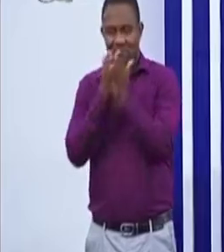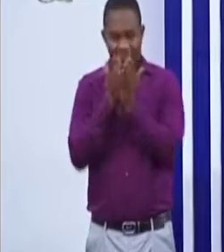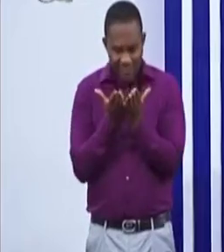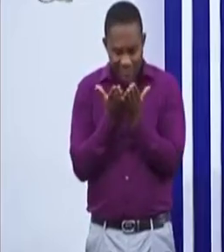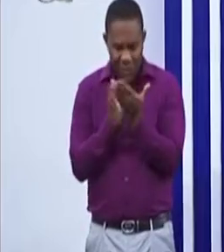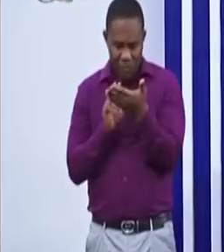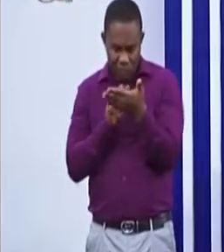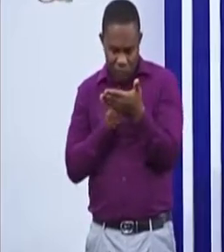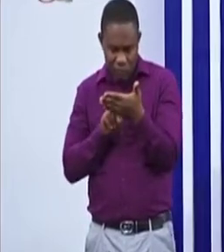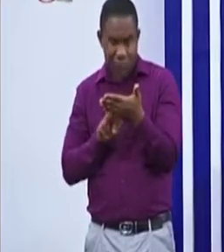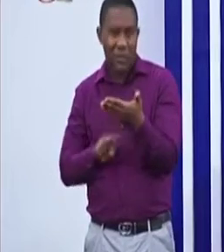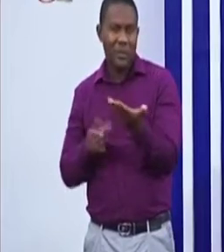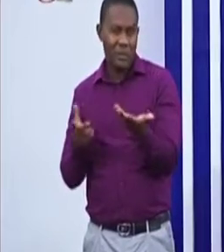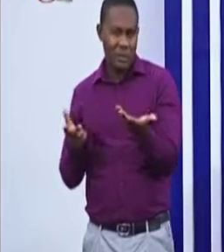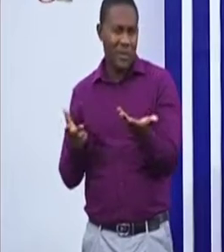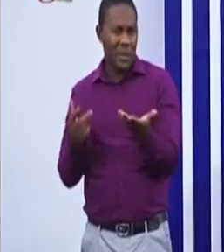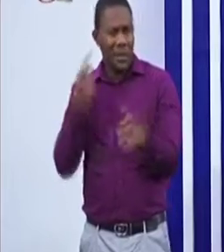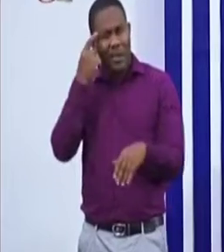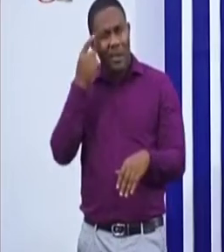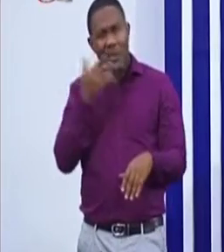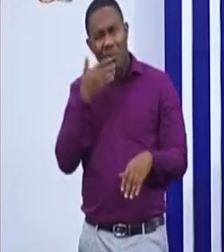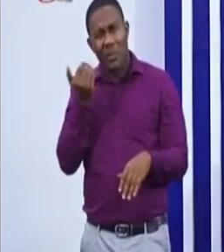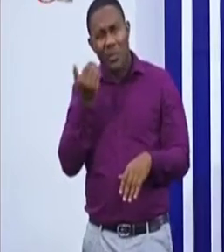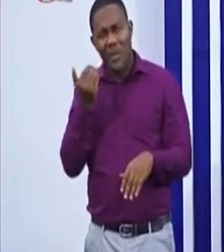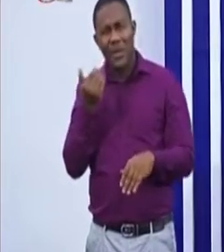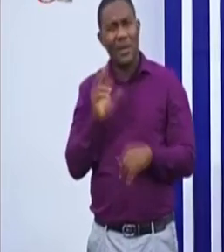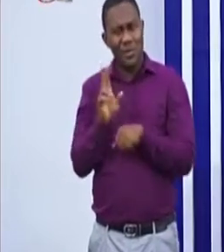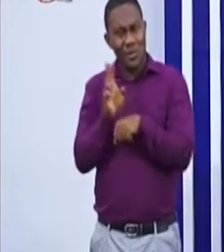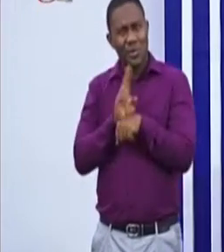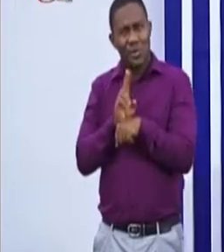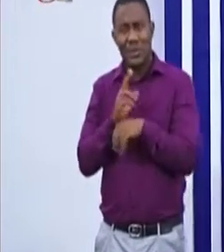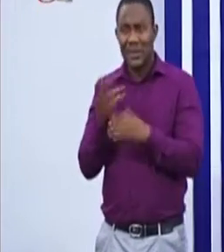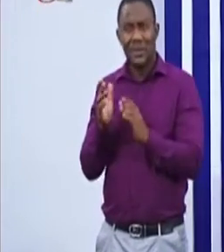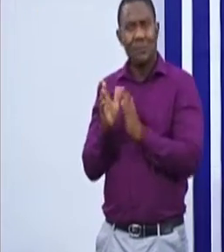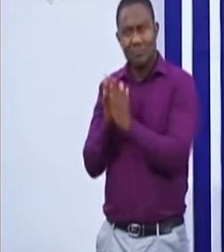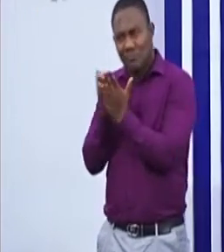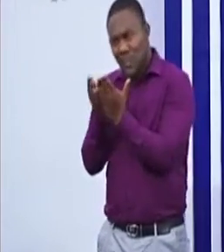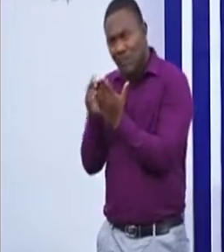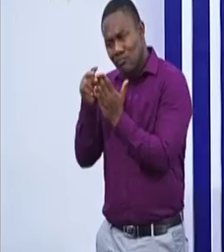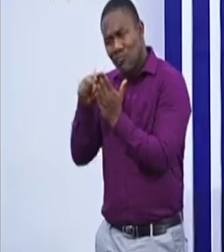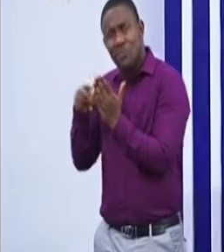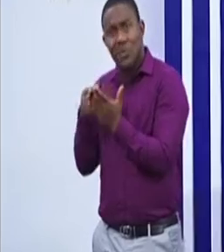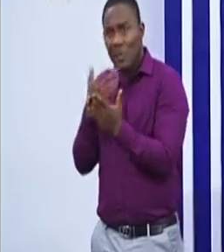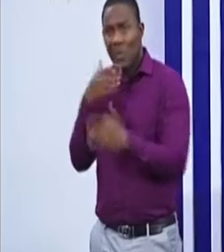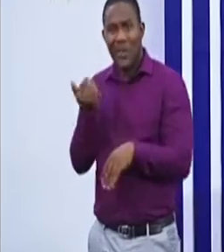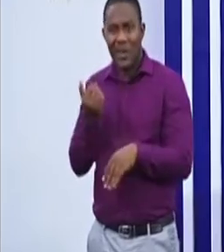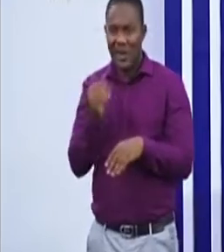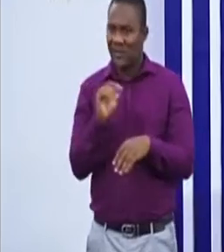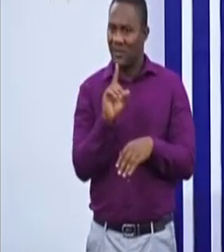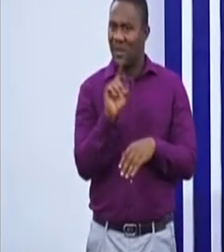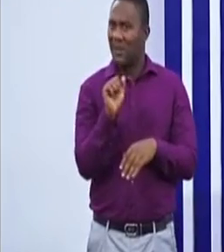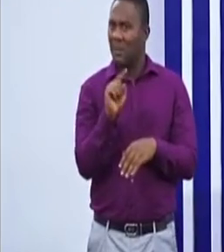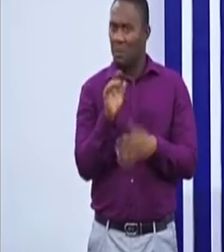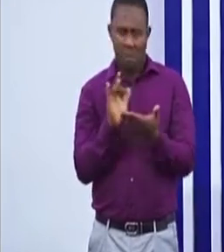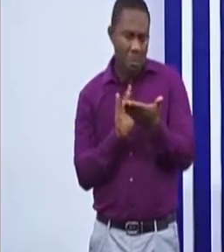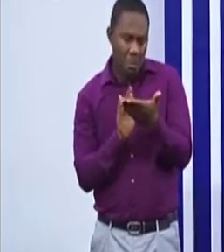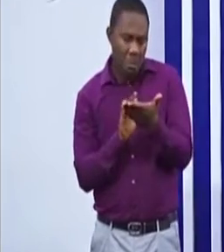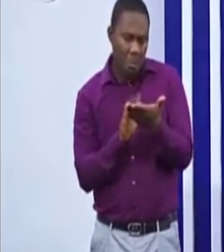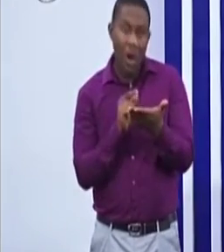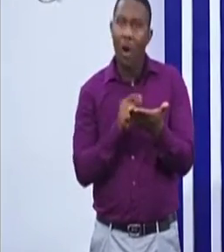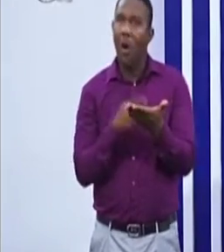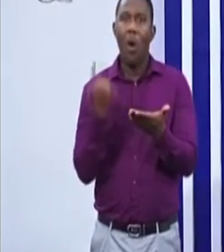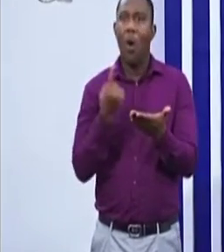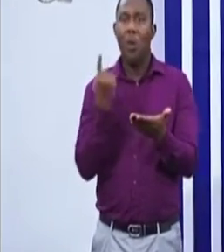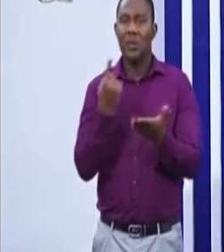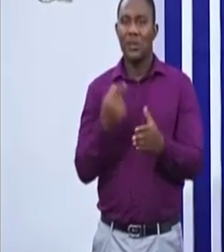there's anything wrong with using data, but let's see how we can also modify our use of data to see that we can conserve